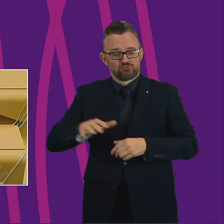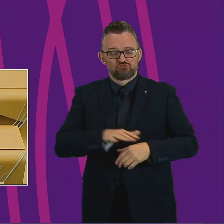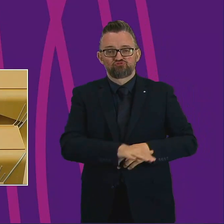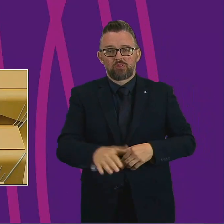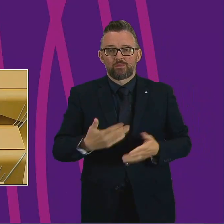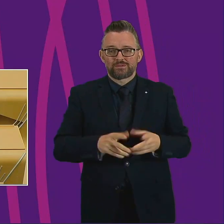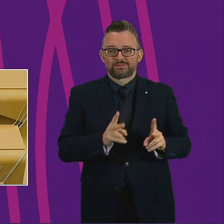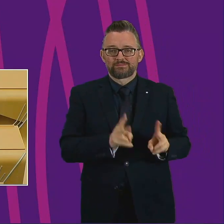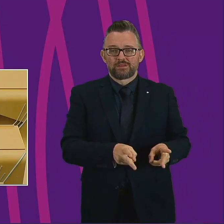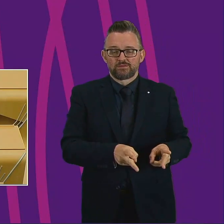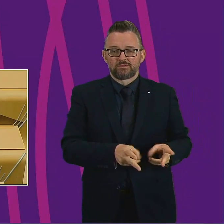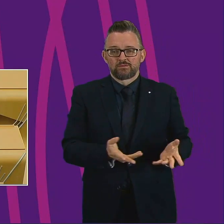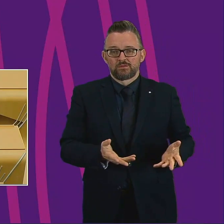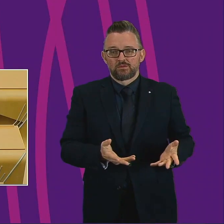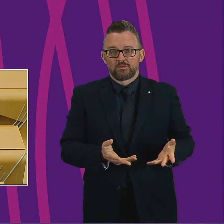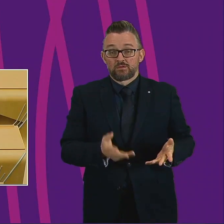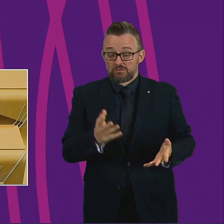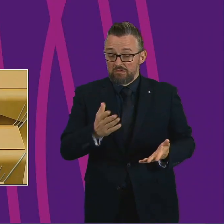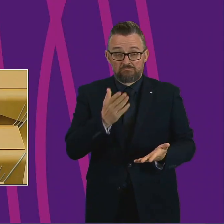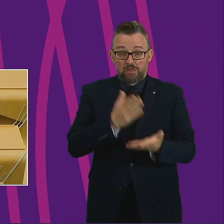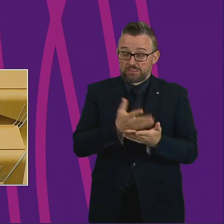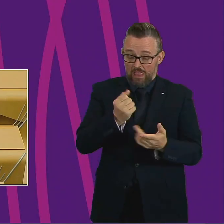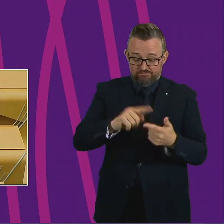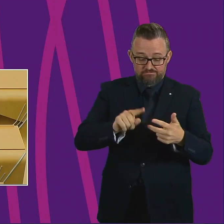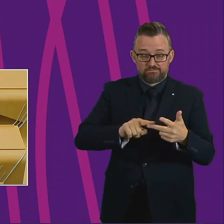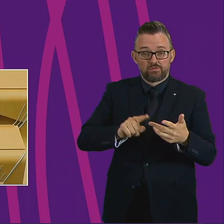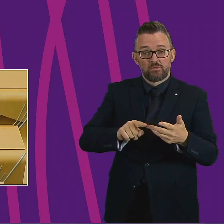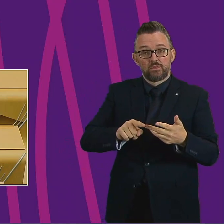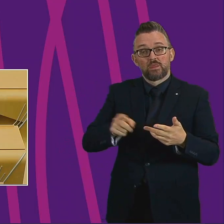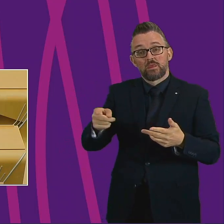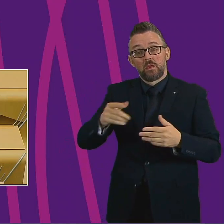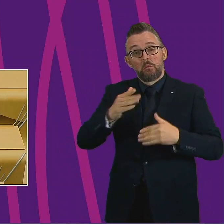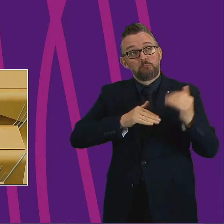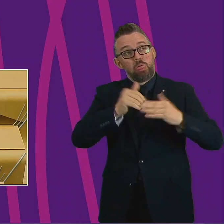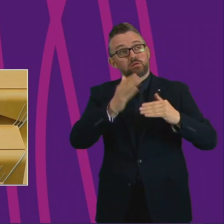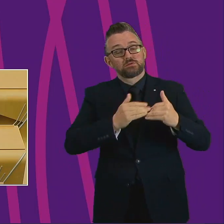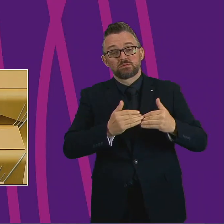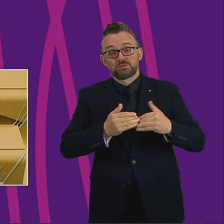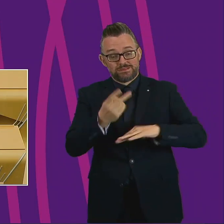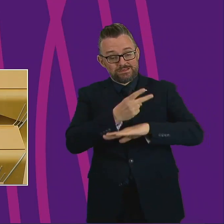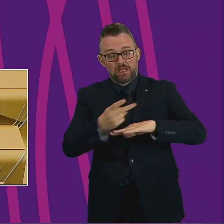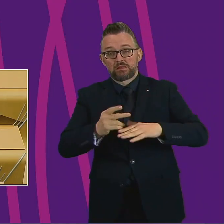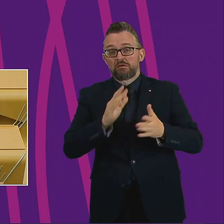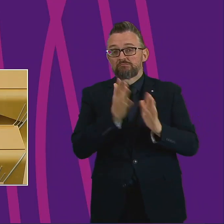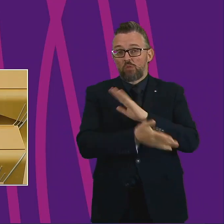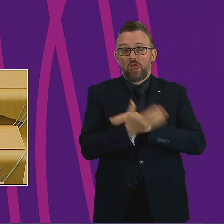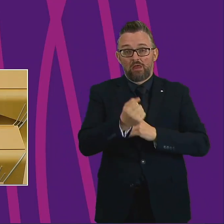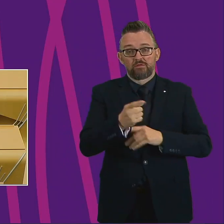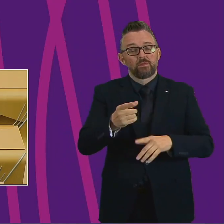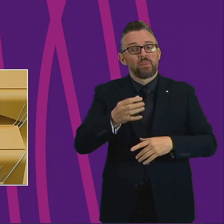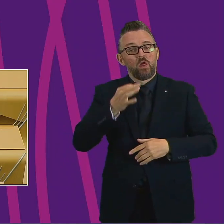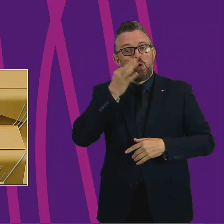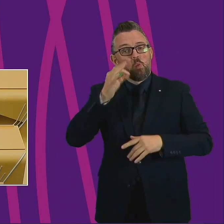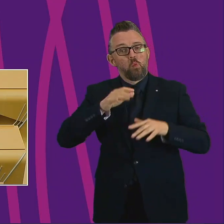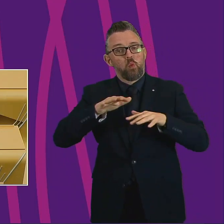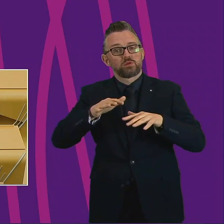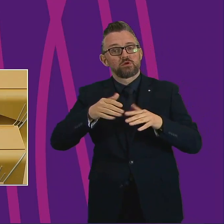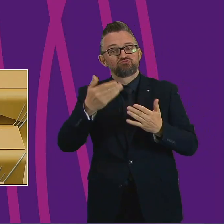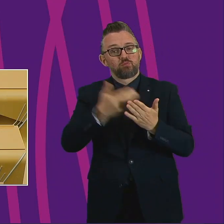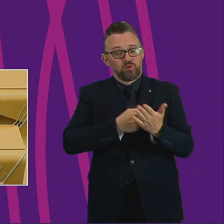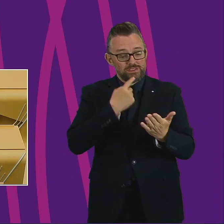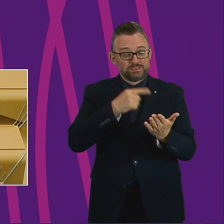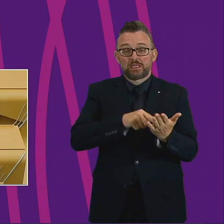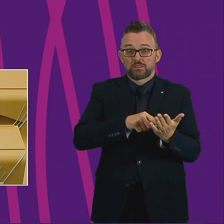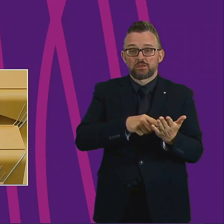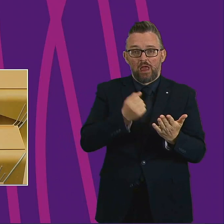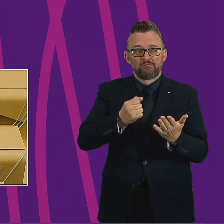are undisputable facts. The Queen Elizabeth was built with design flaws. The independent water report at the time of opening found that there was high risk